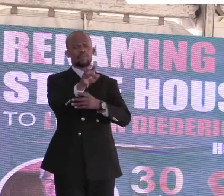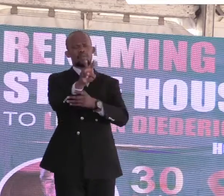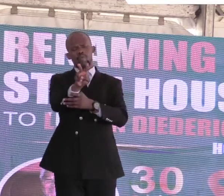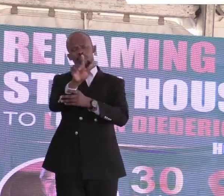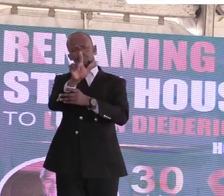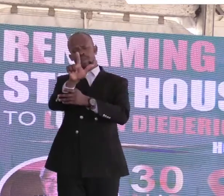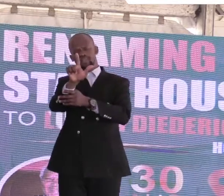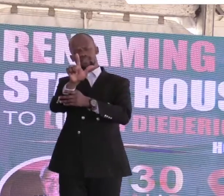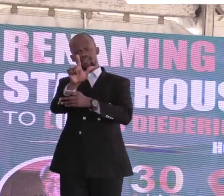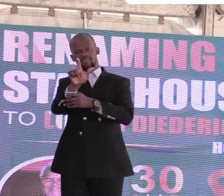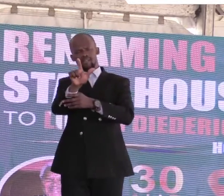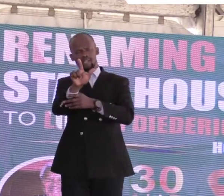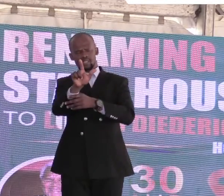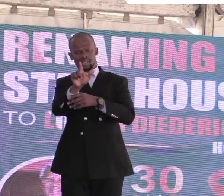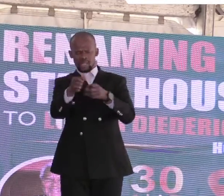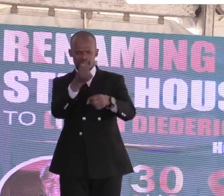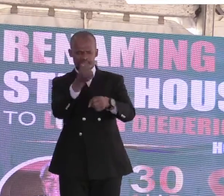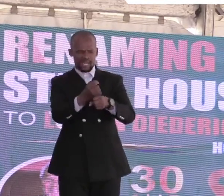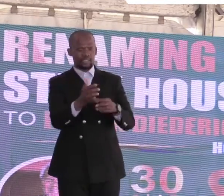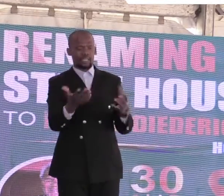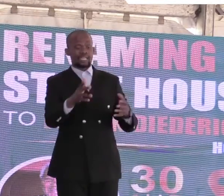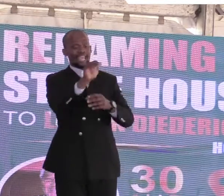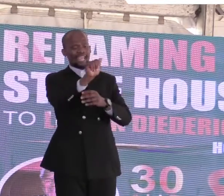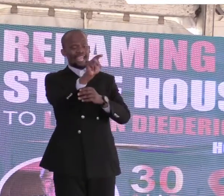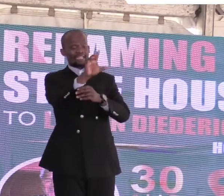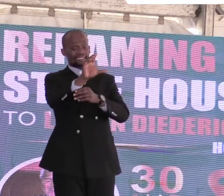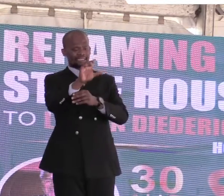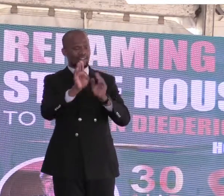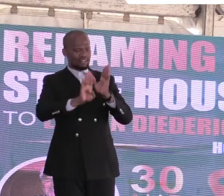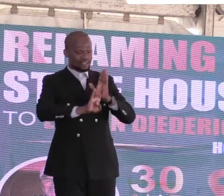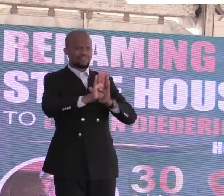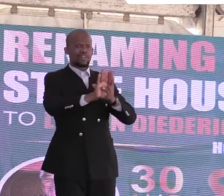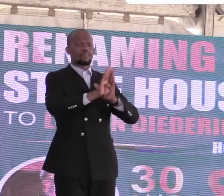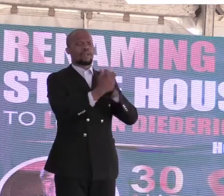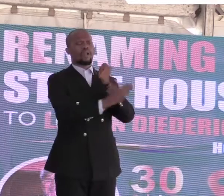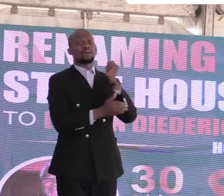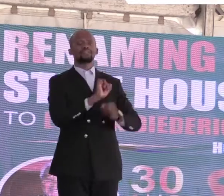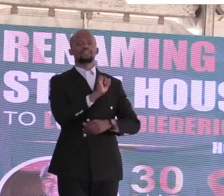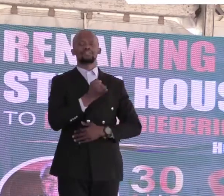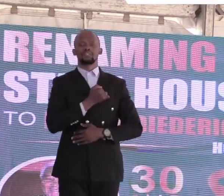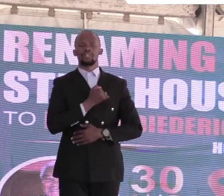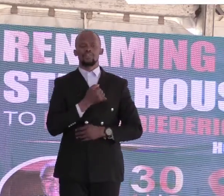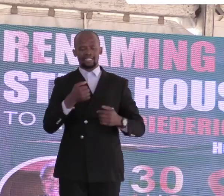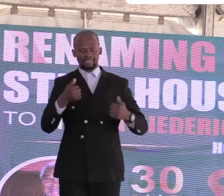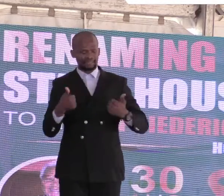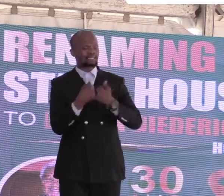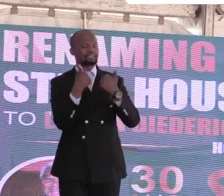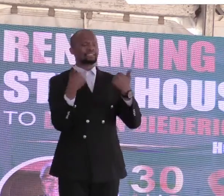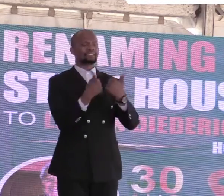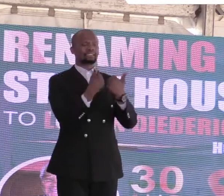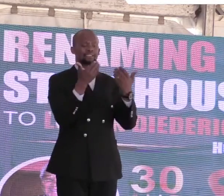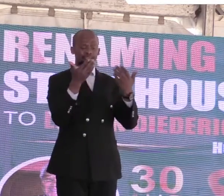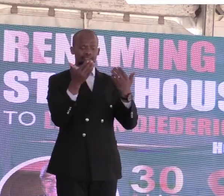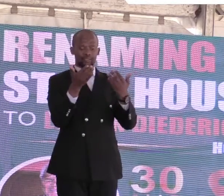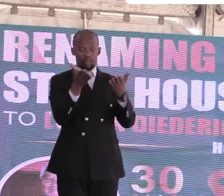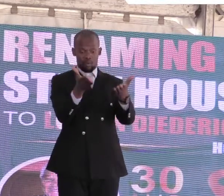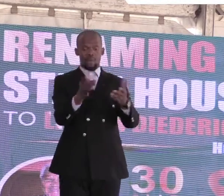the ANC-led government in terms of developing our country with all the challenges that we have